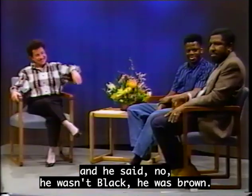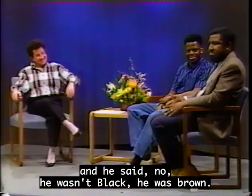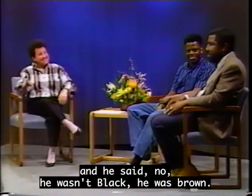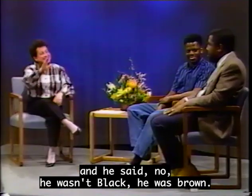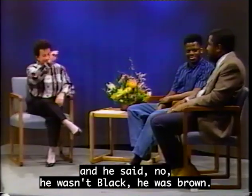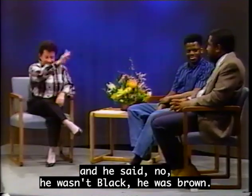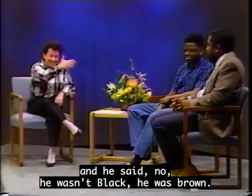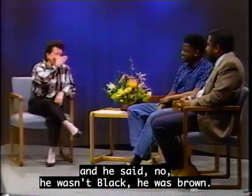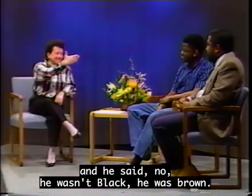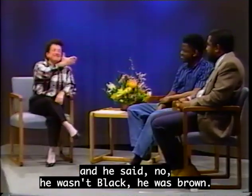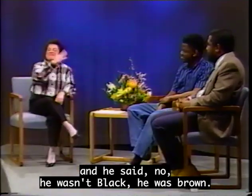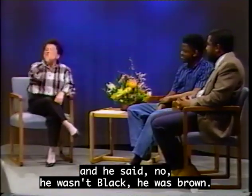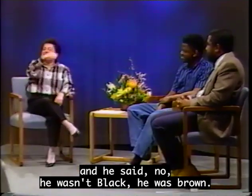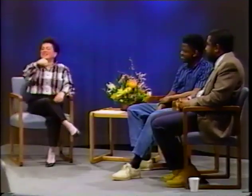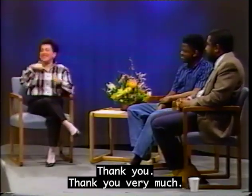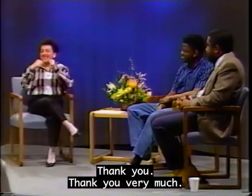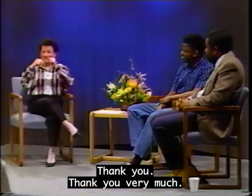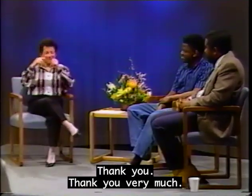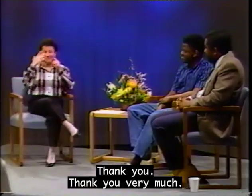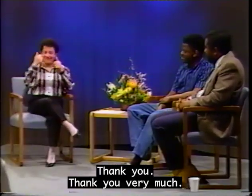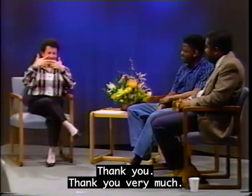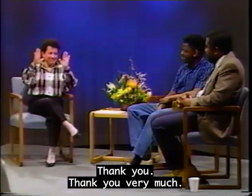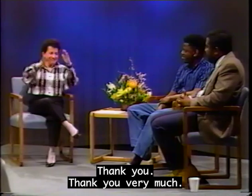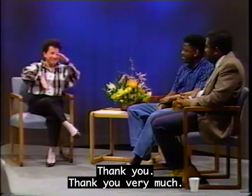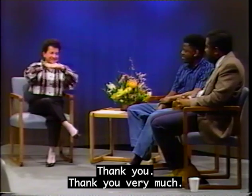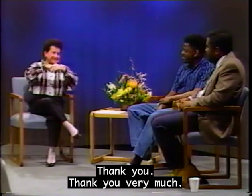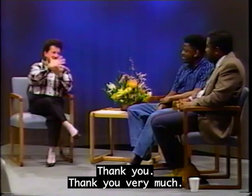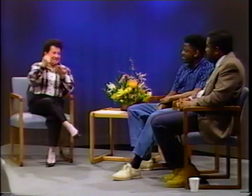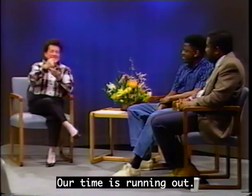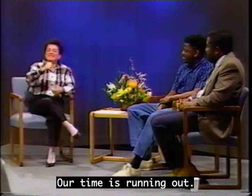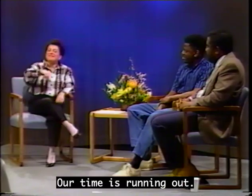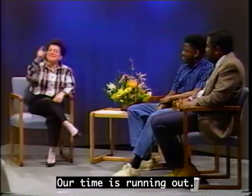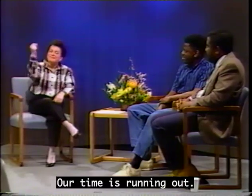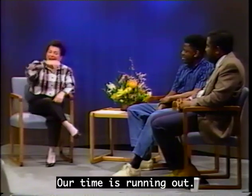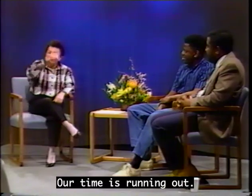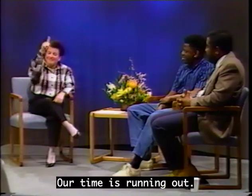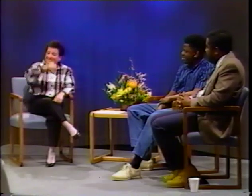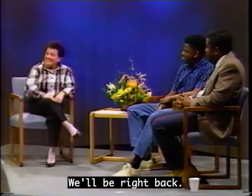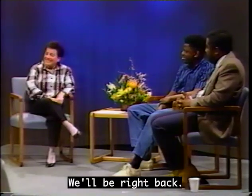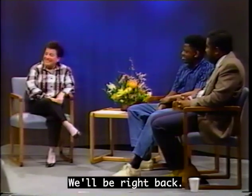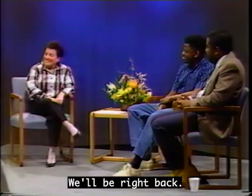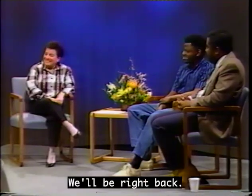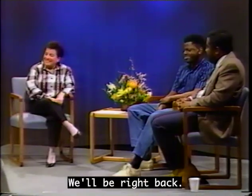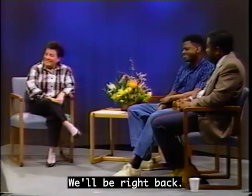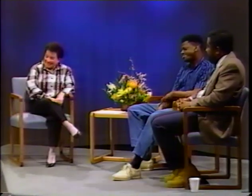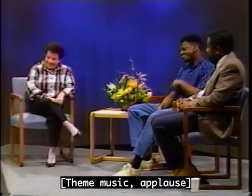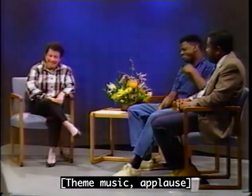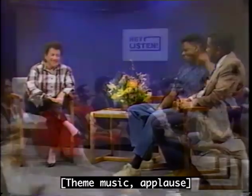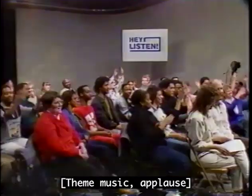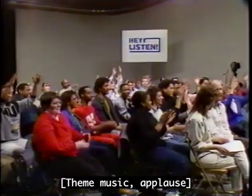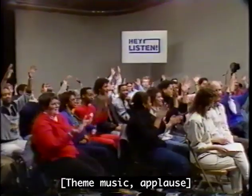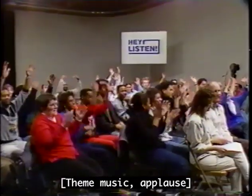was brown. Thank you. Thank you very much. Our time is running out. We'll be right back.